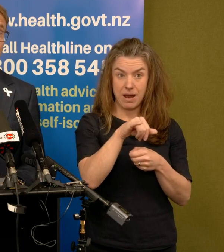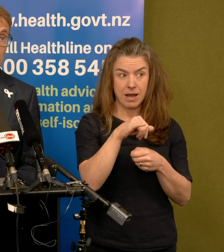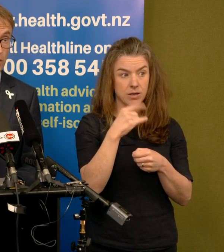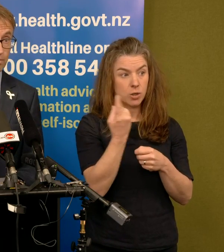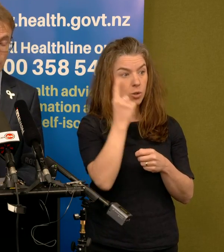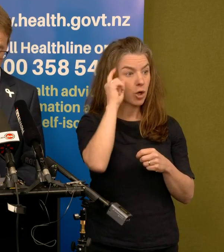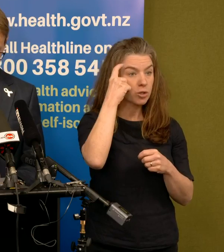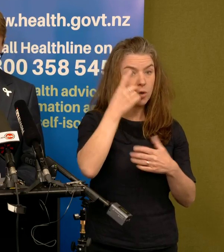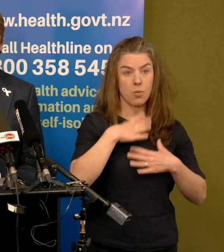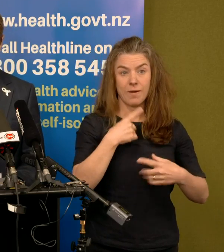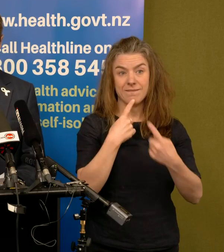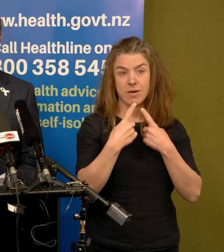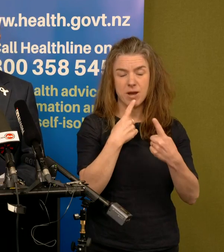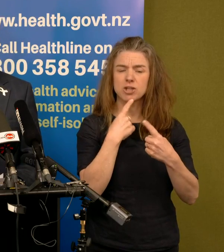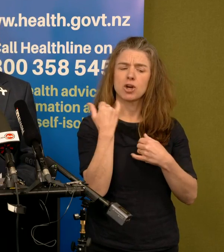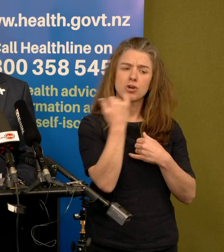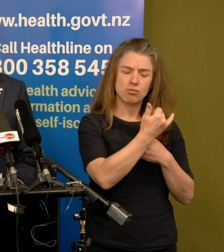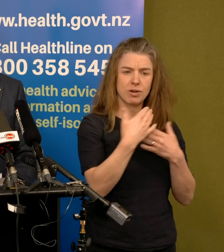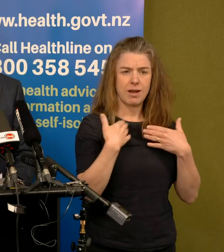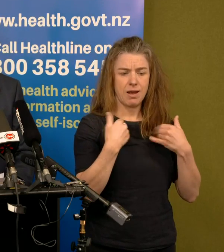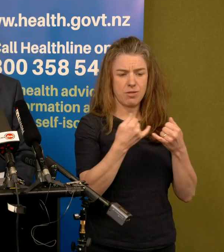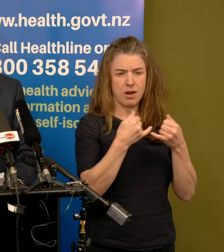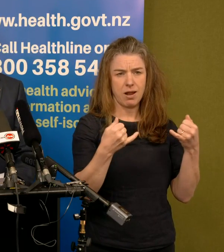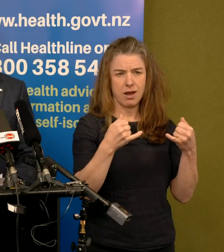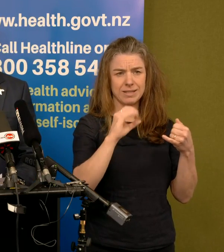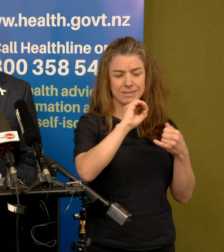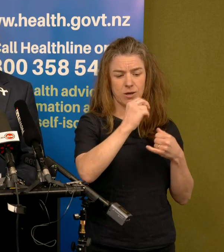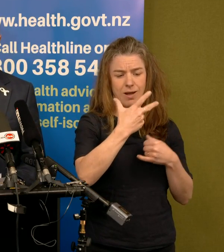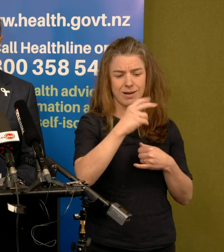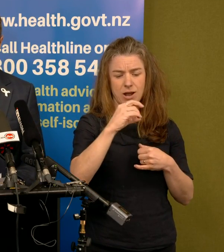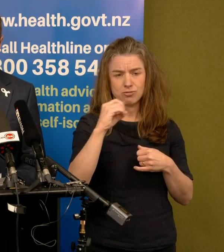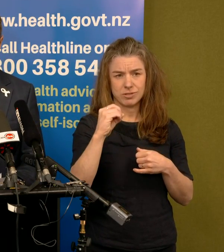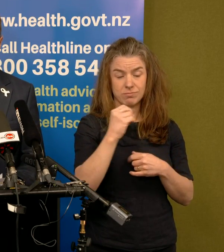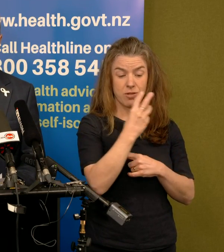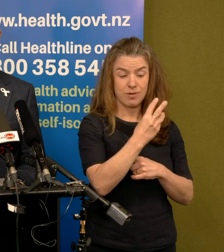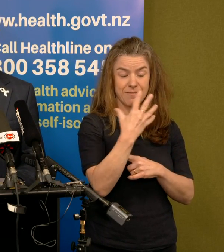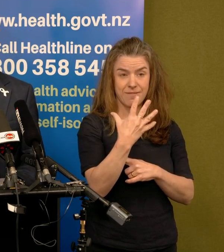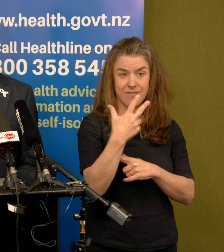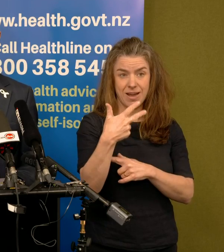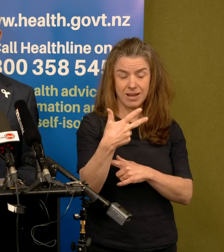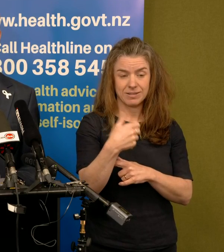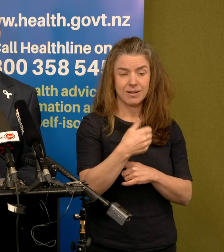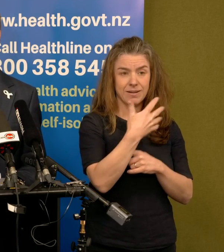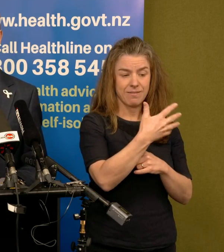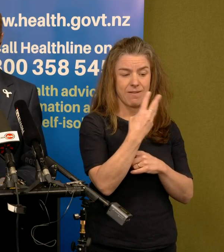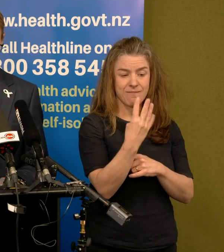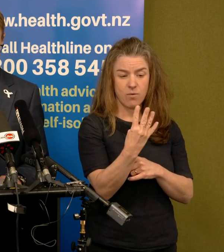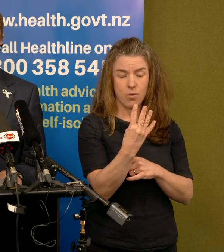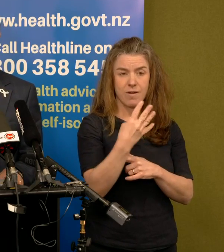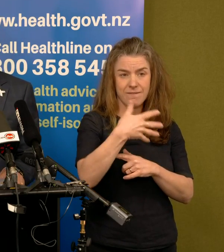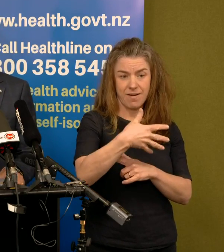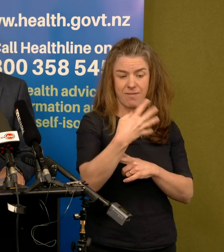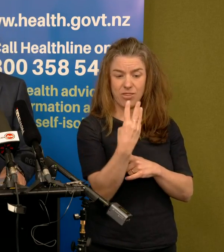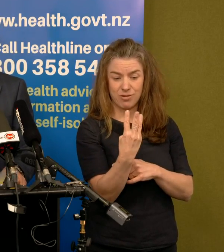like information, can call the Healthline number 0800 358 5453 and interpreters are